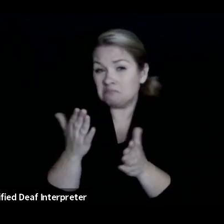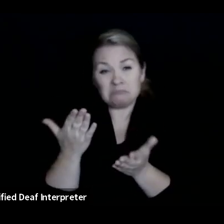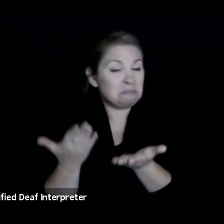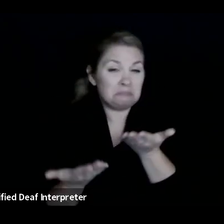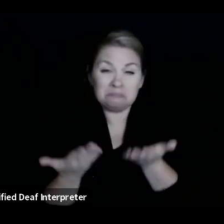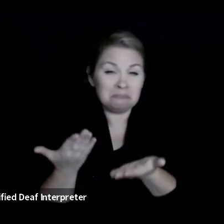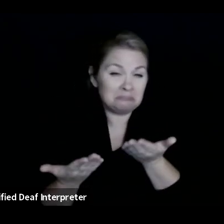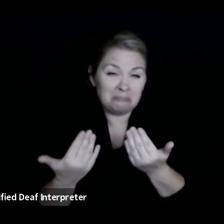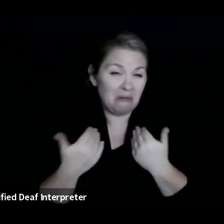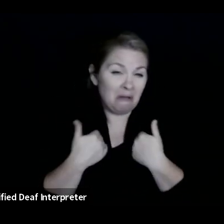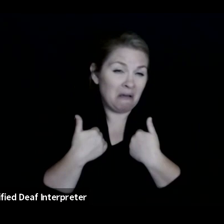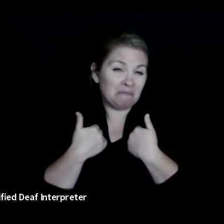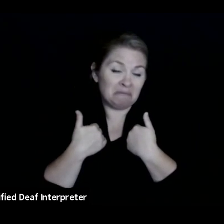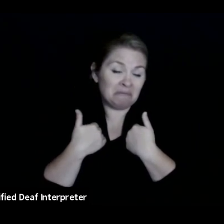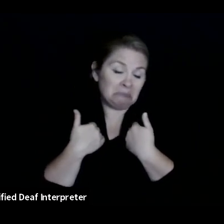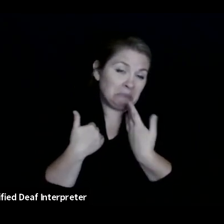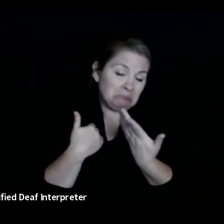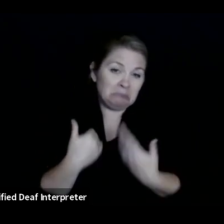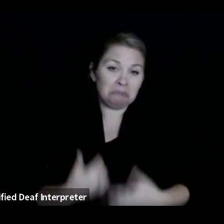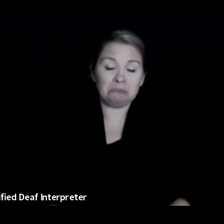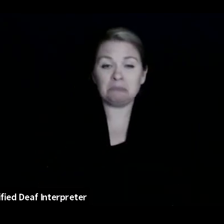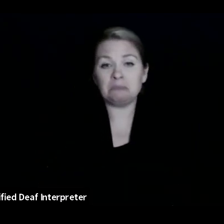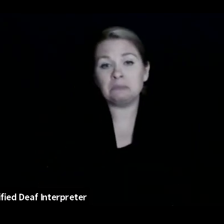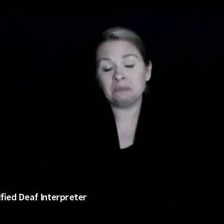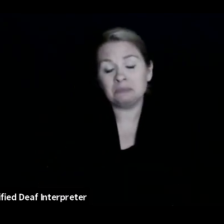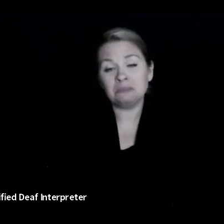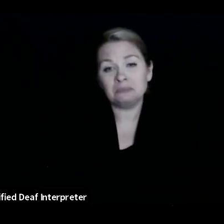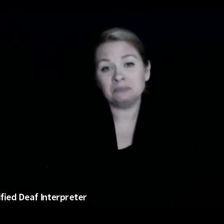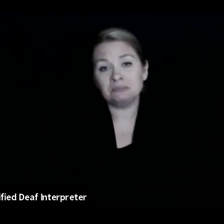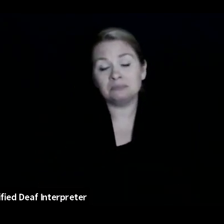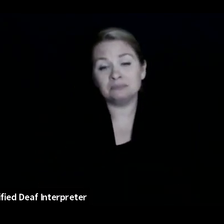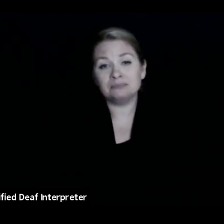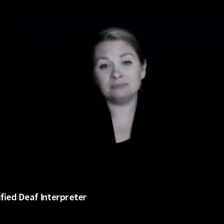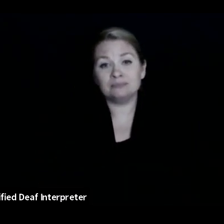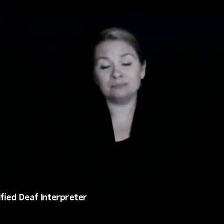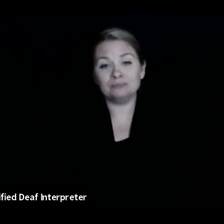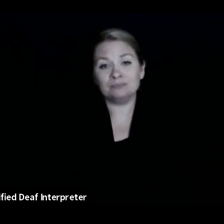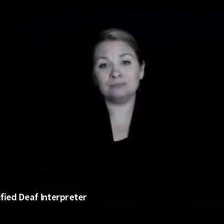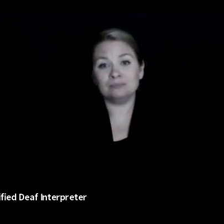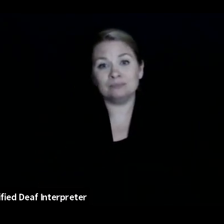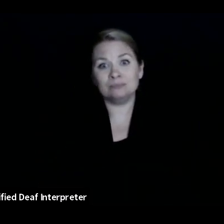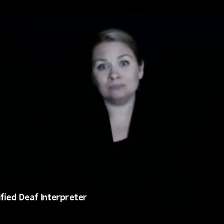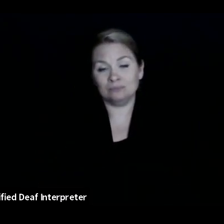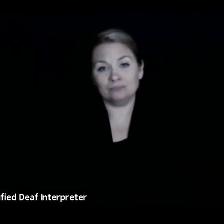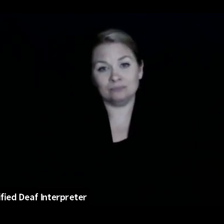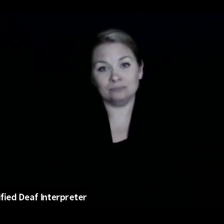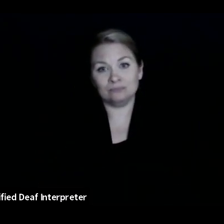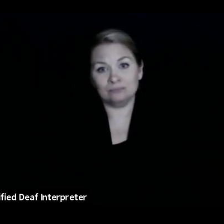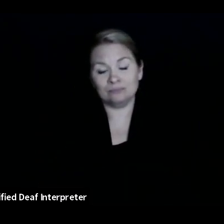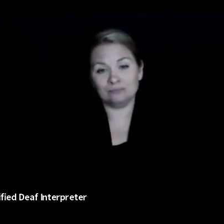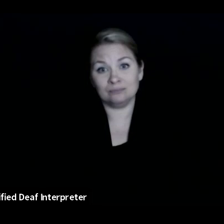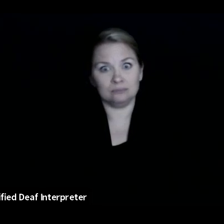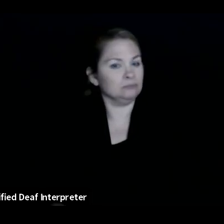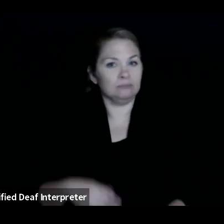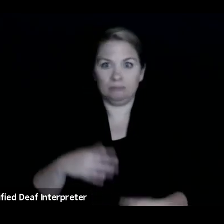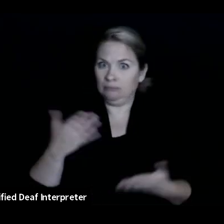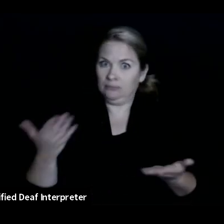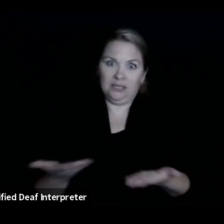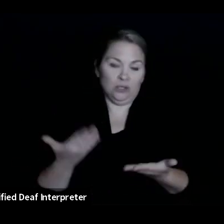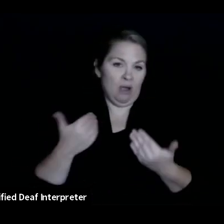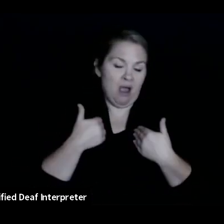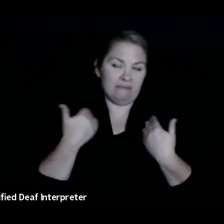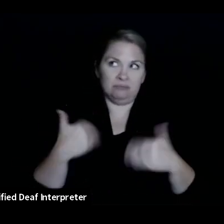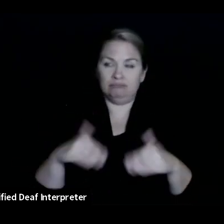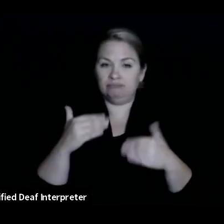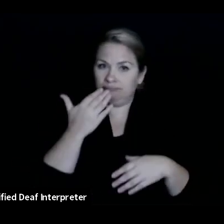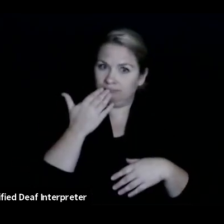others because of the high-level care that's available. I don't have that specific information, but certainly I know